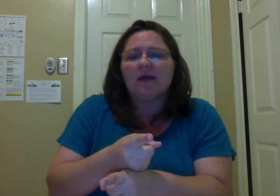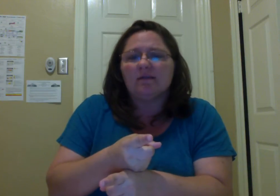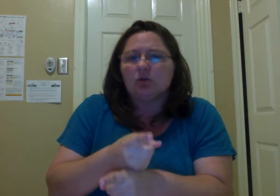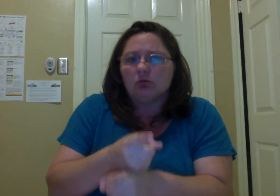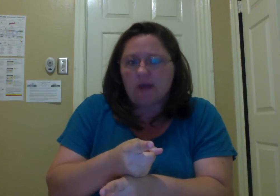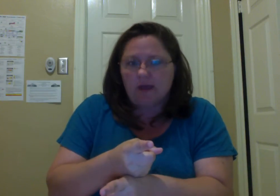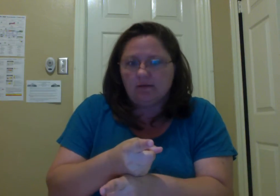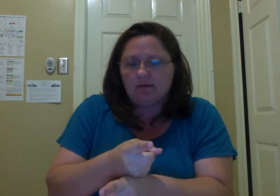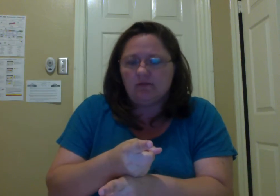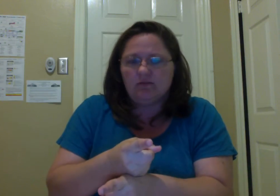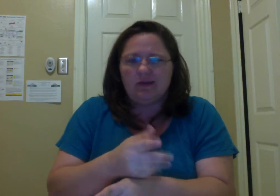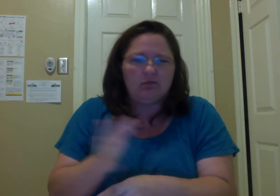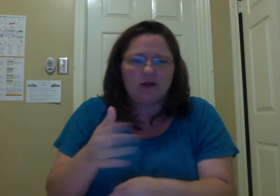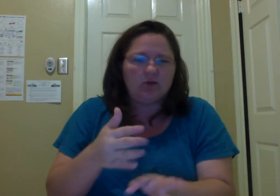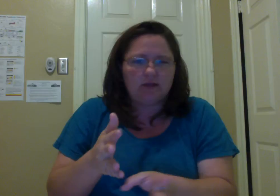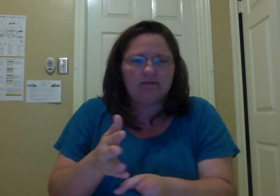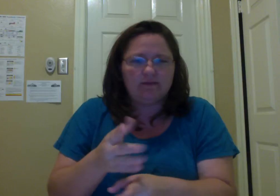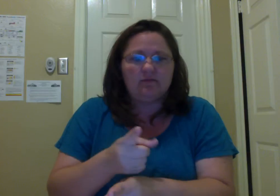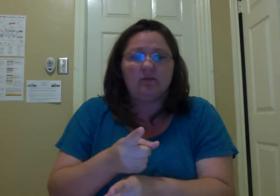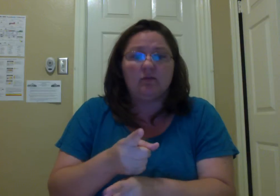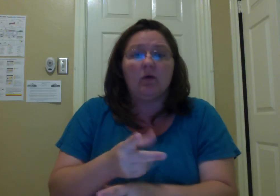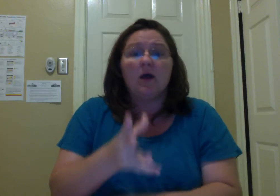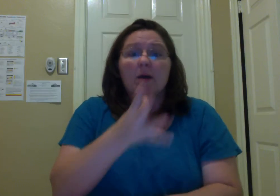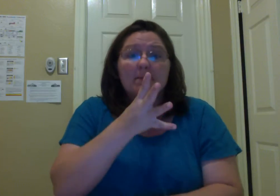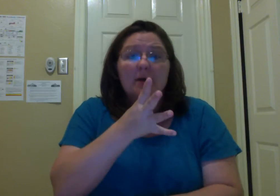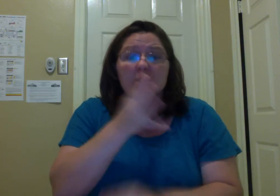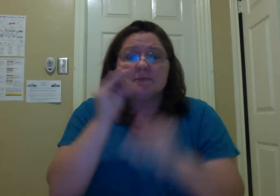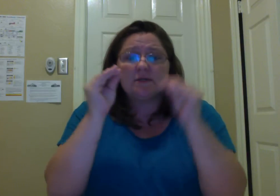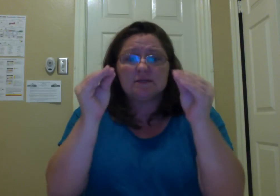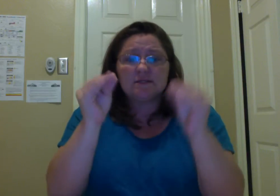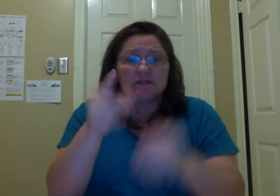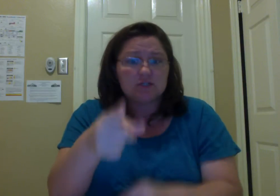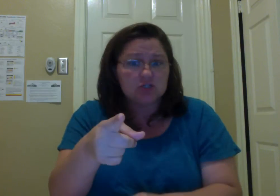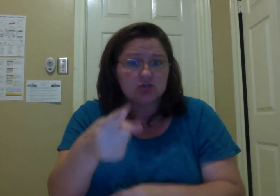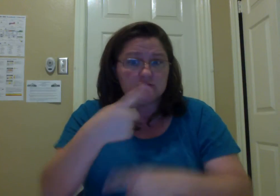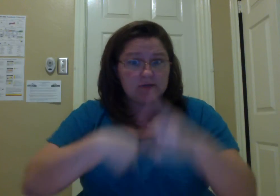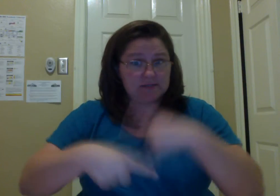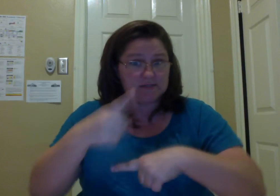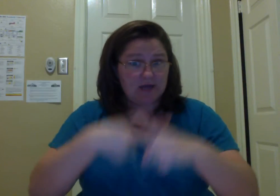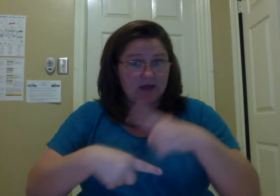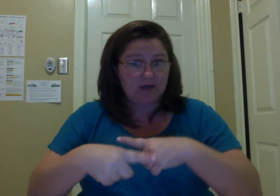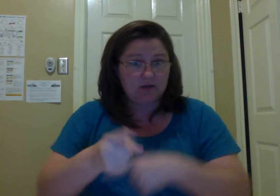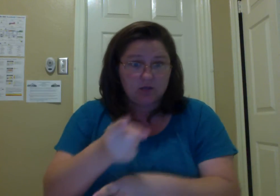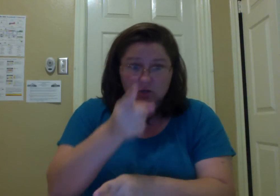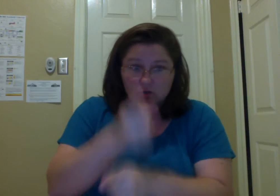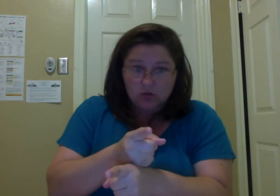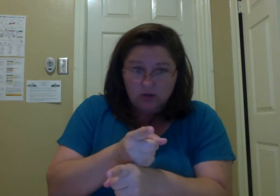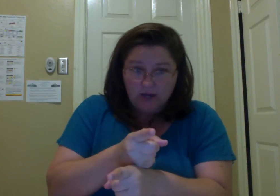in correct. If you're saying right or left, it's different. So, Mom teach you sign,